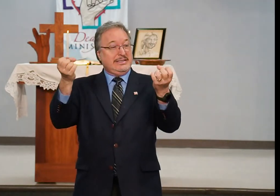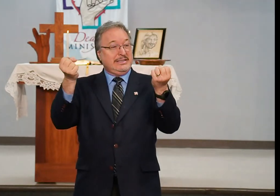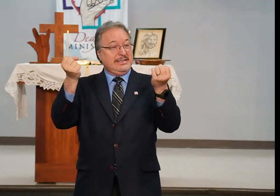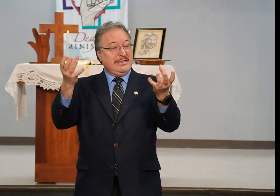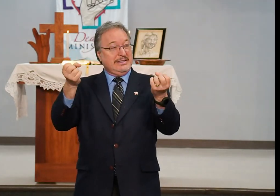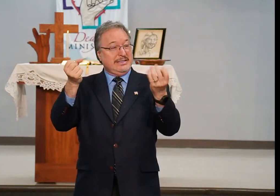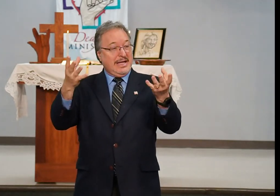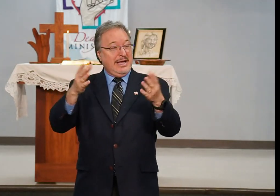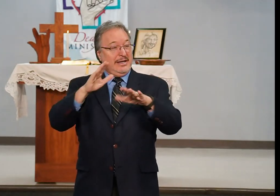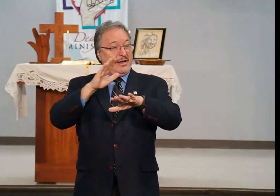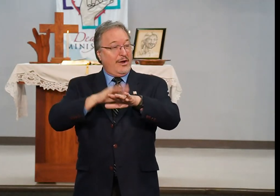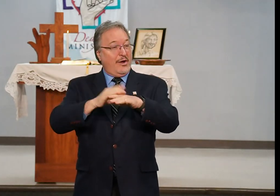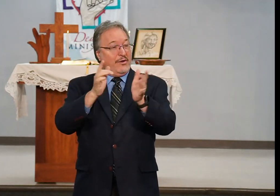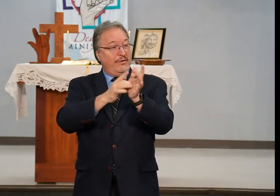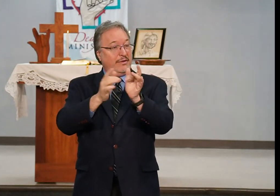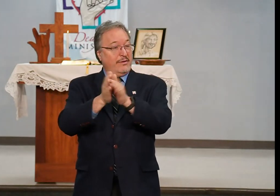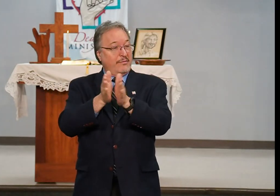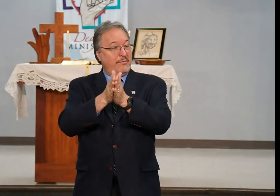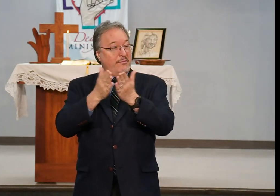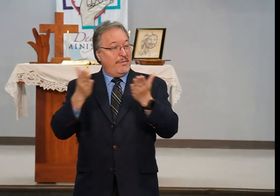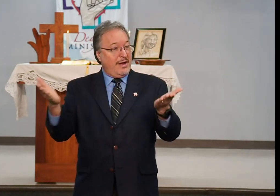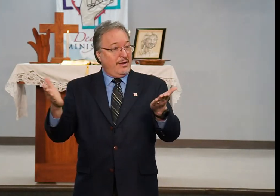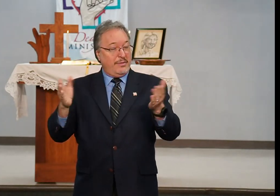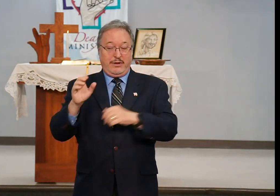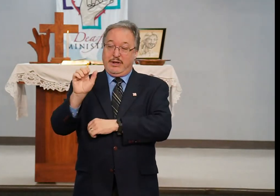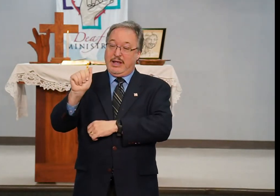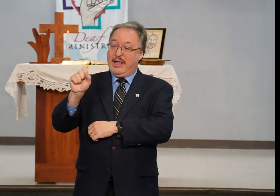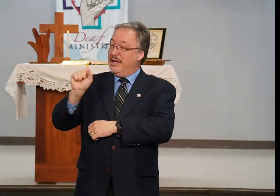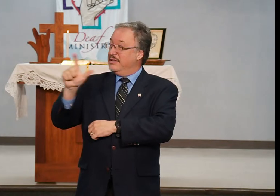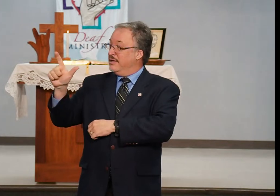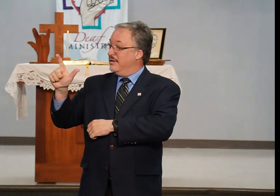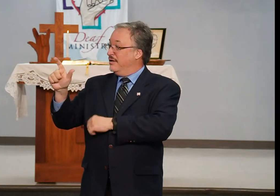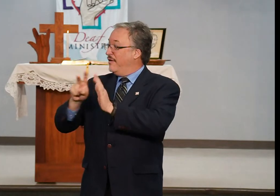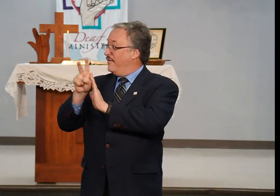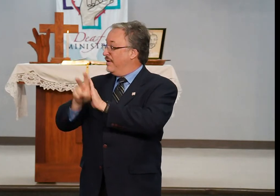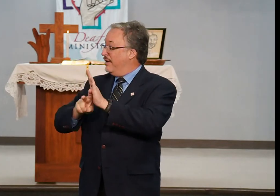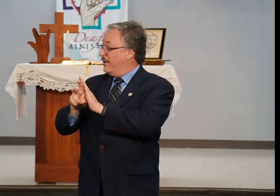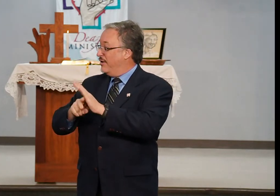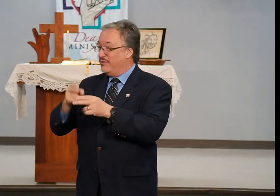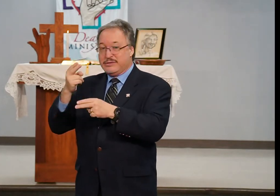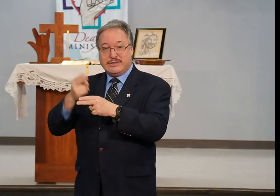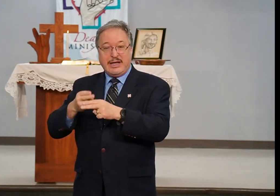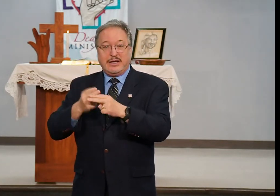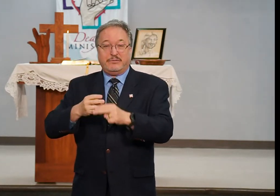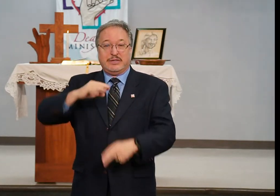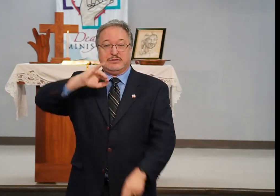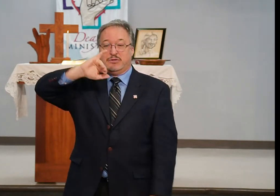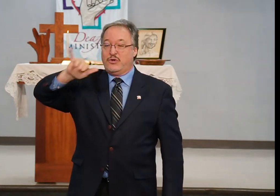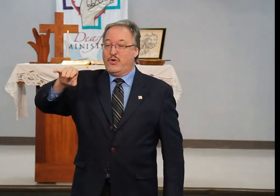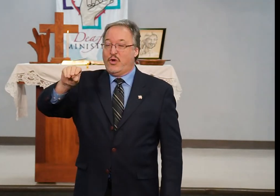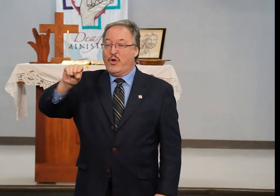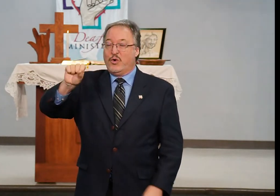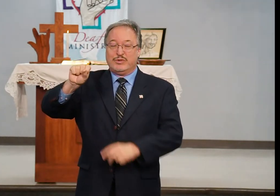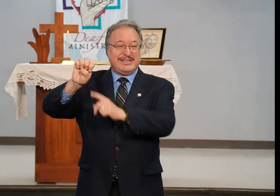because he signs on many of the Bible video, ASL Bible stories that we see in the